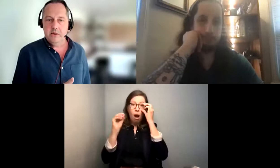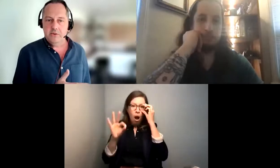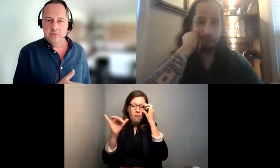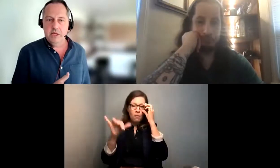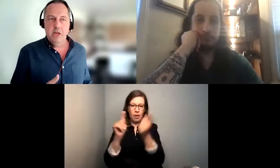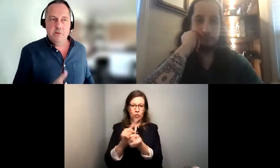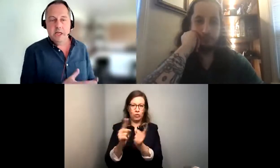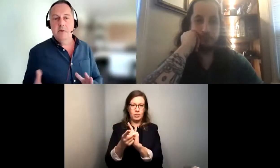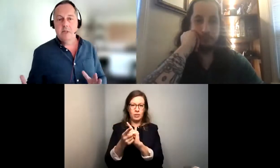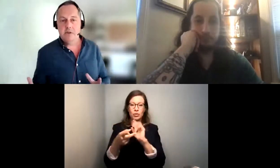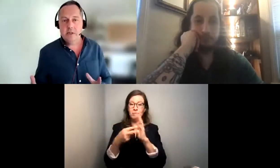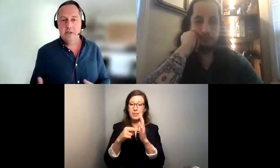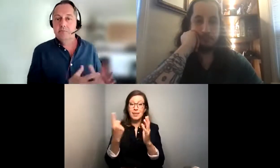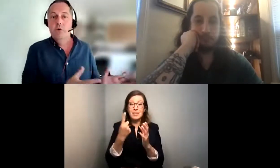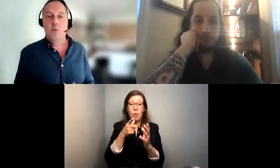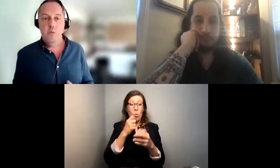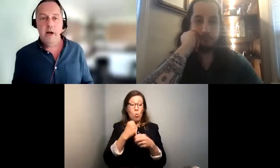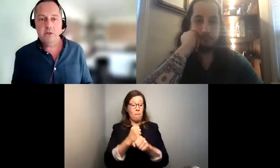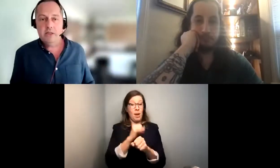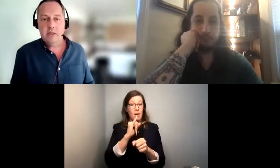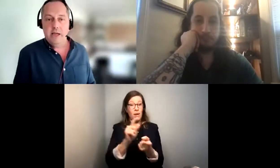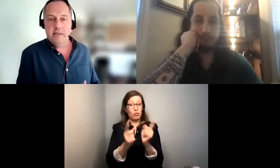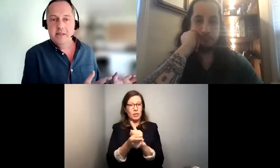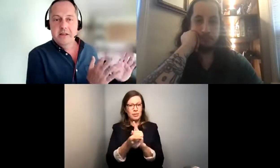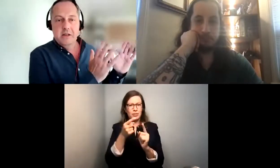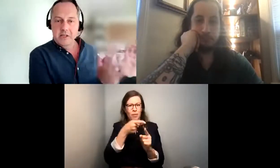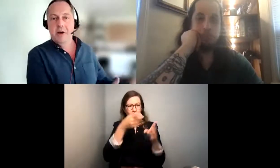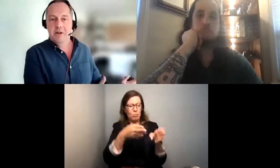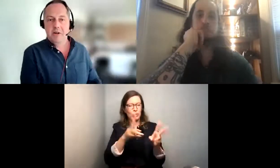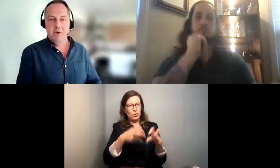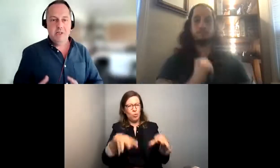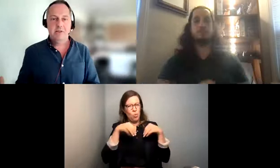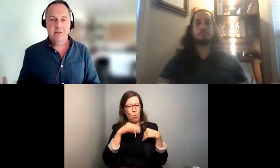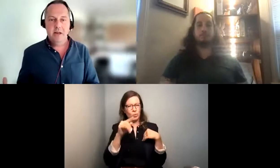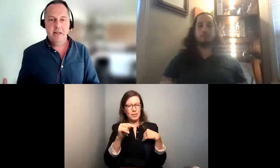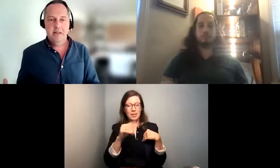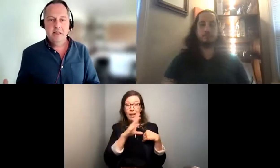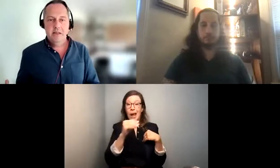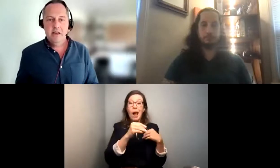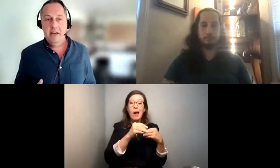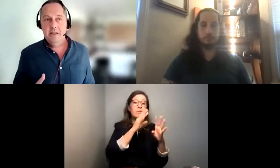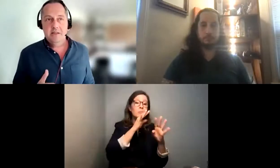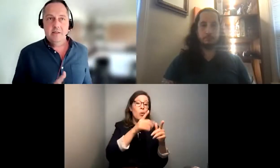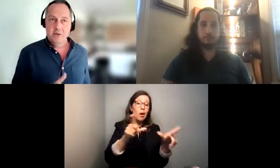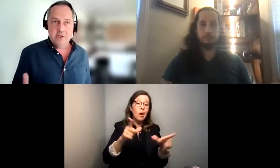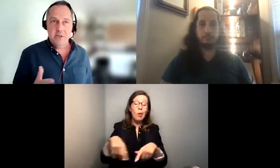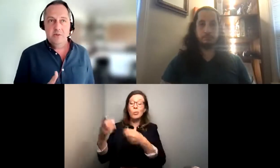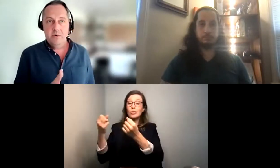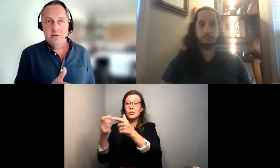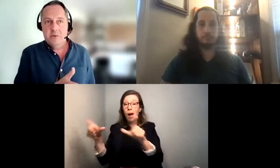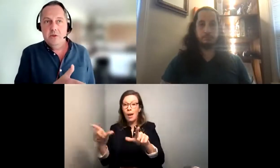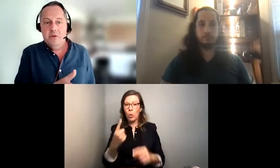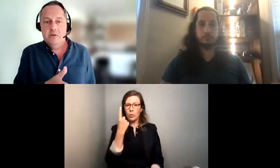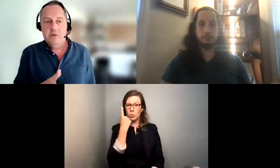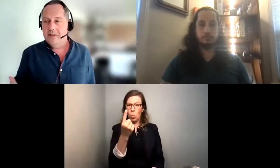you know, somebody owns that translation, there's more than one way to translate a spoken language into sign. And there's also issues